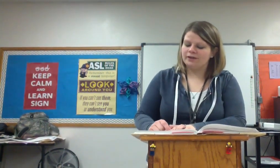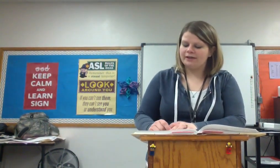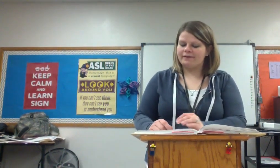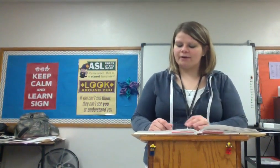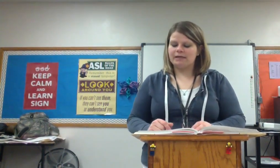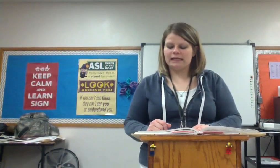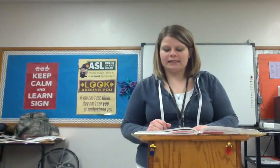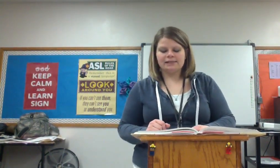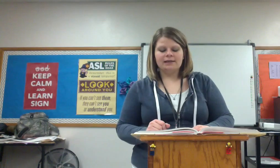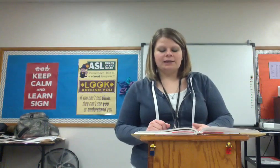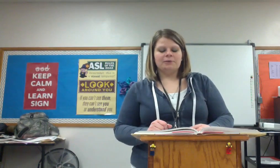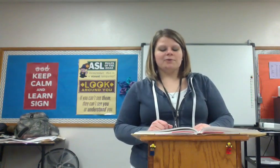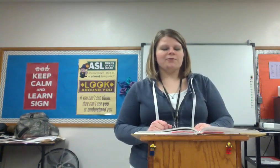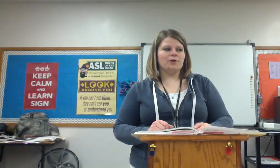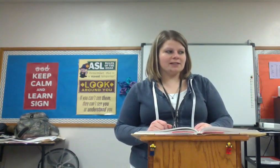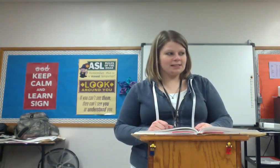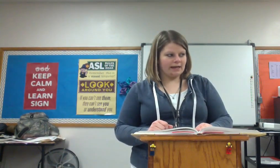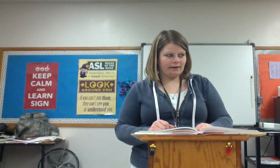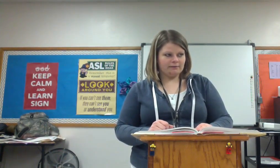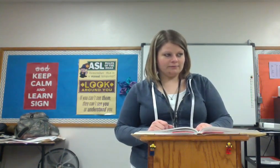learned and their meanings before deciding.